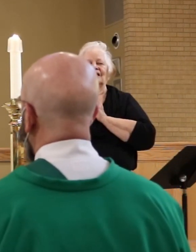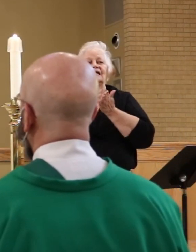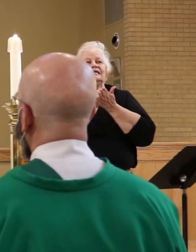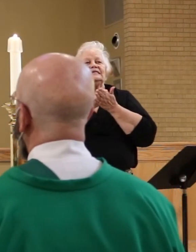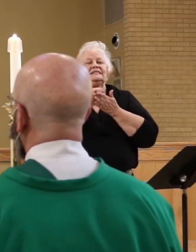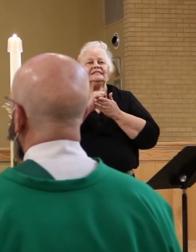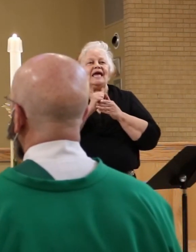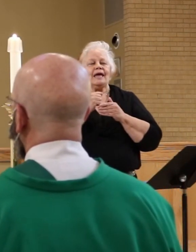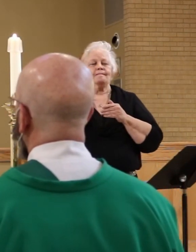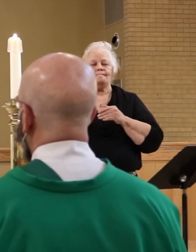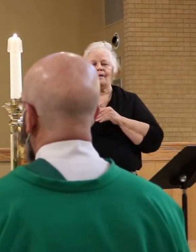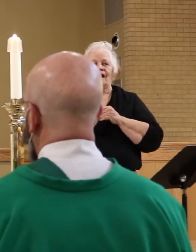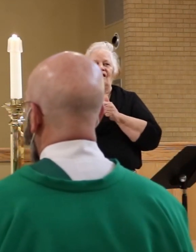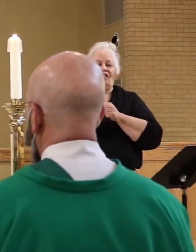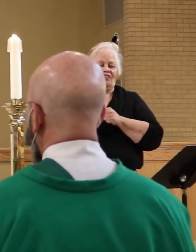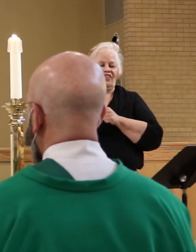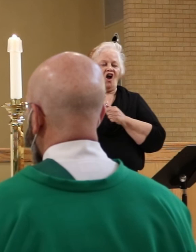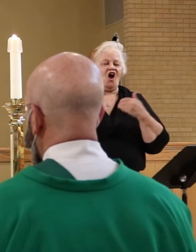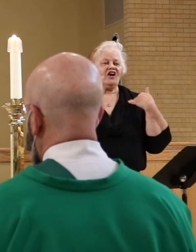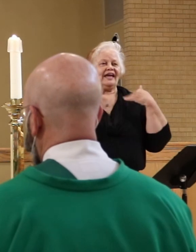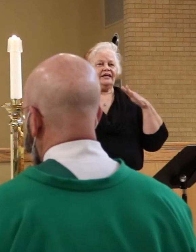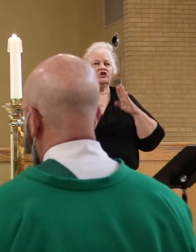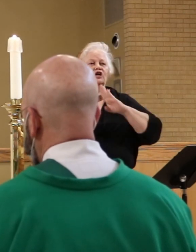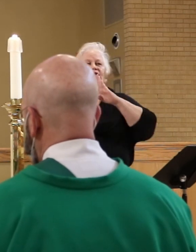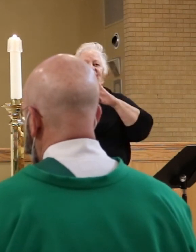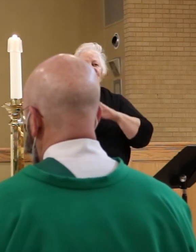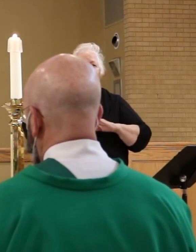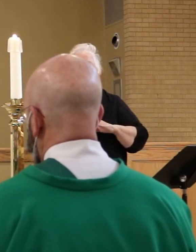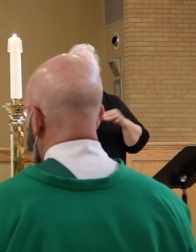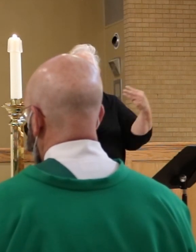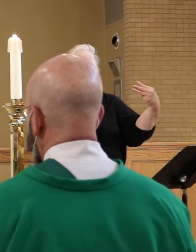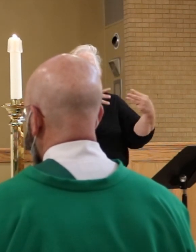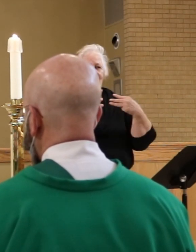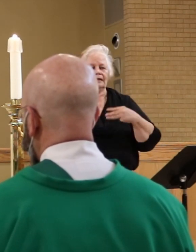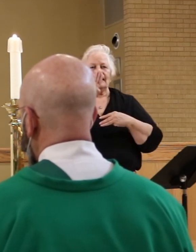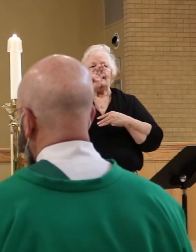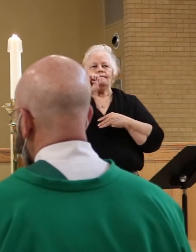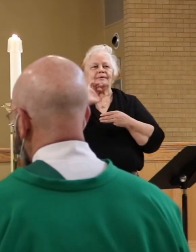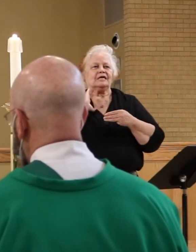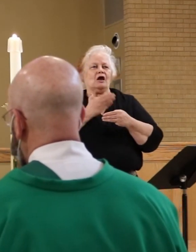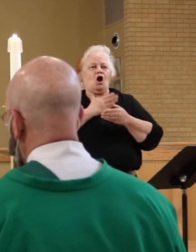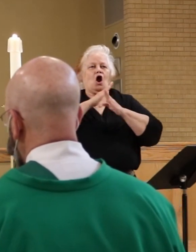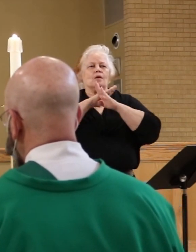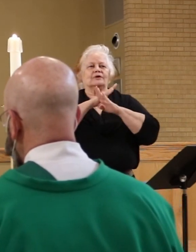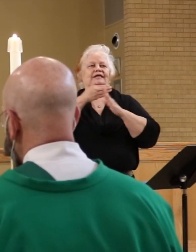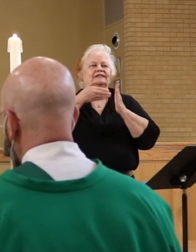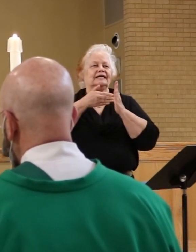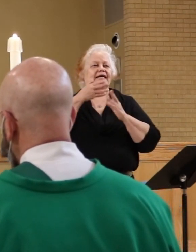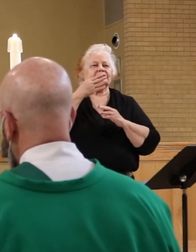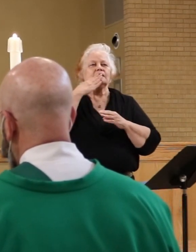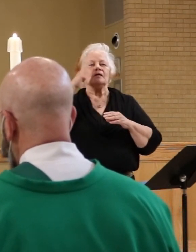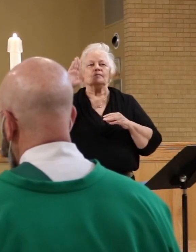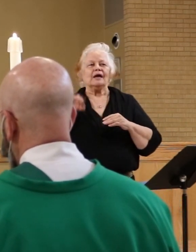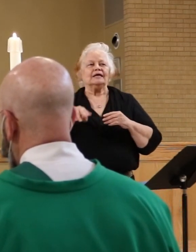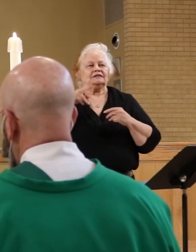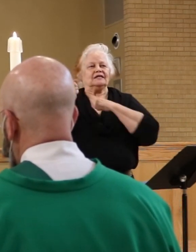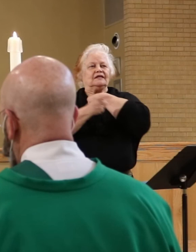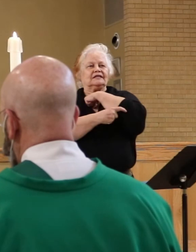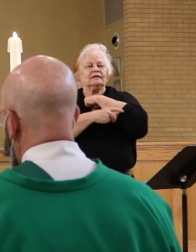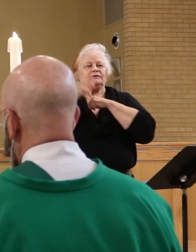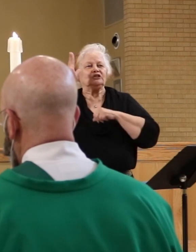Saint Michael, the Archangel, defend us in battle. Be our protection against the wickedness and snares of the